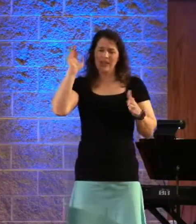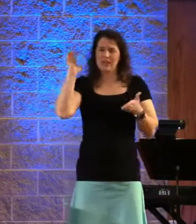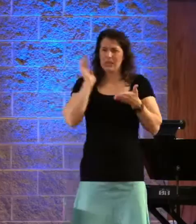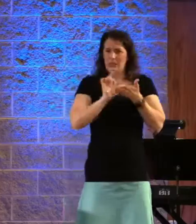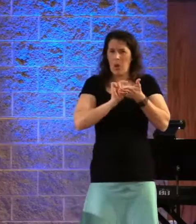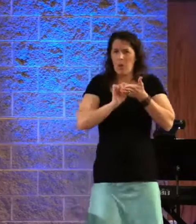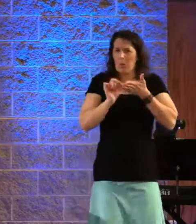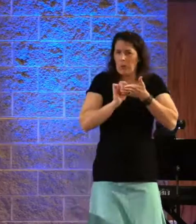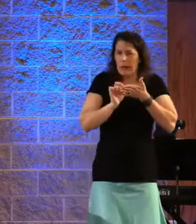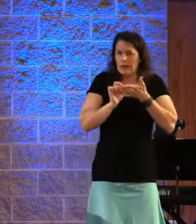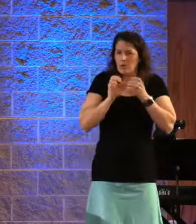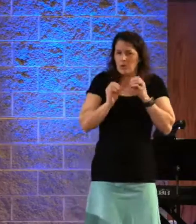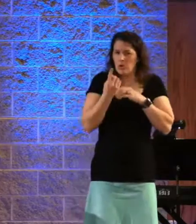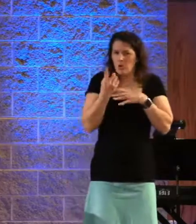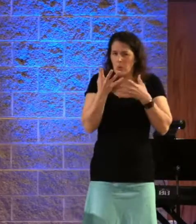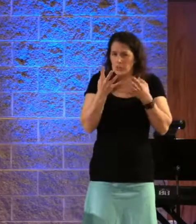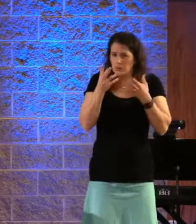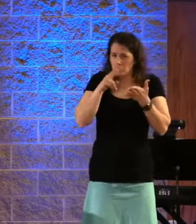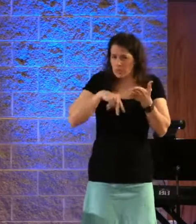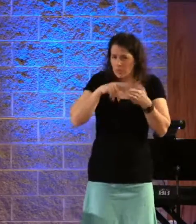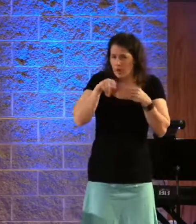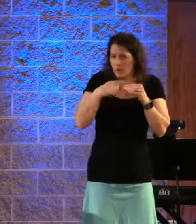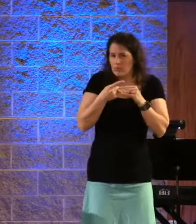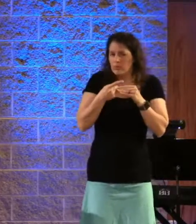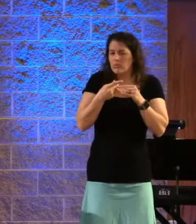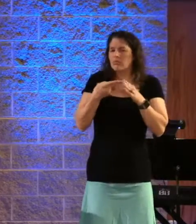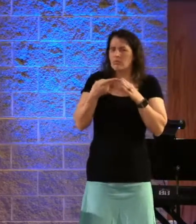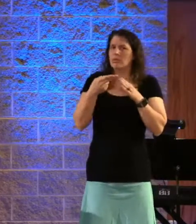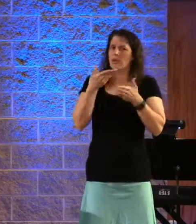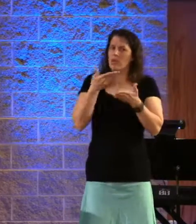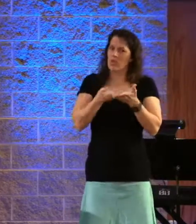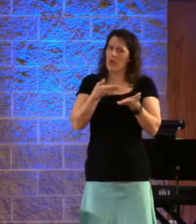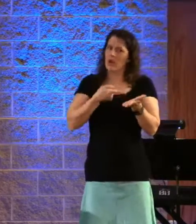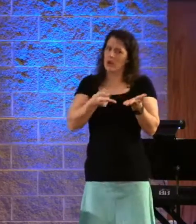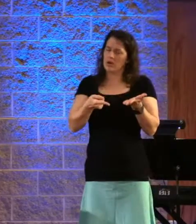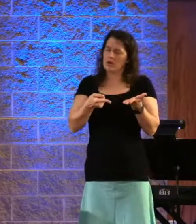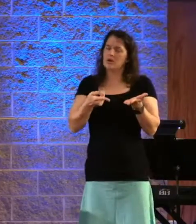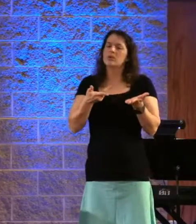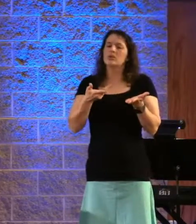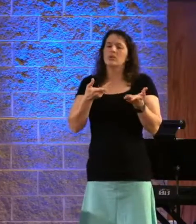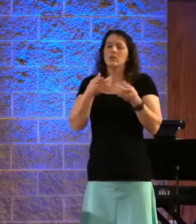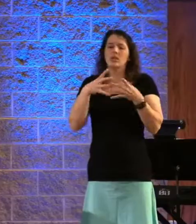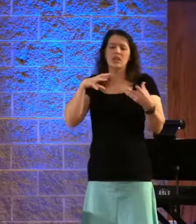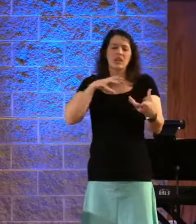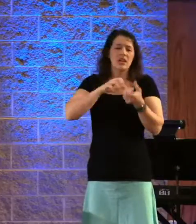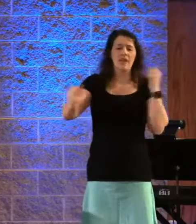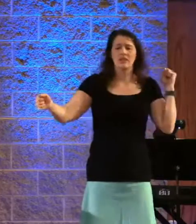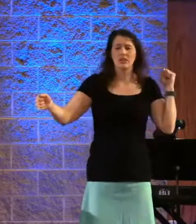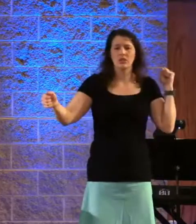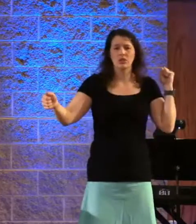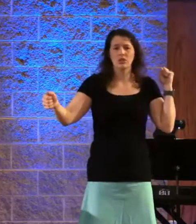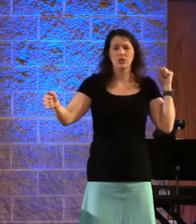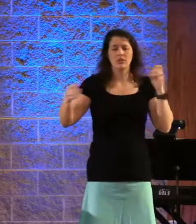wants to even read about, it's there and it's high. And the devastation of divorce is wide and